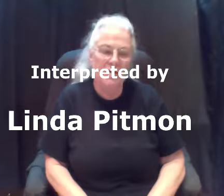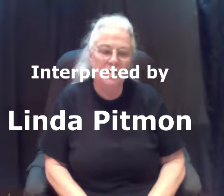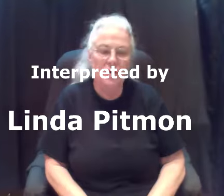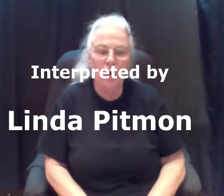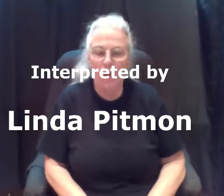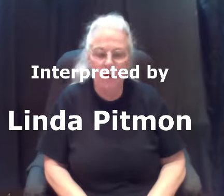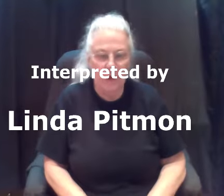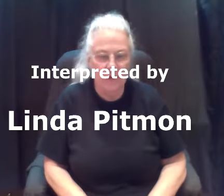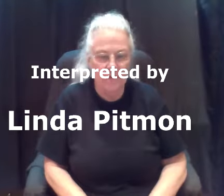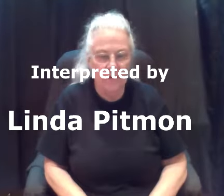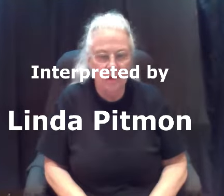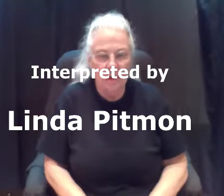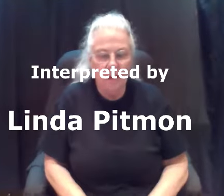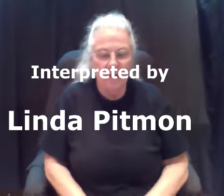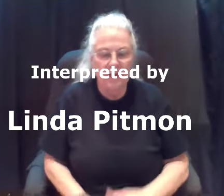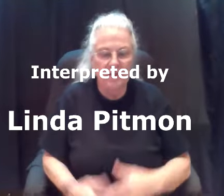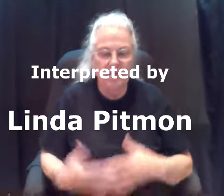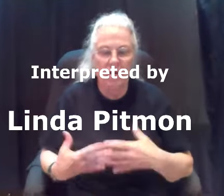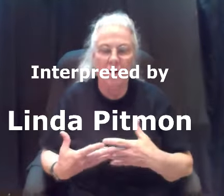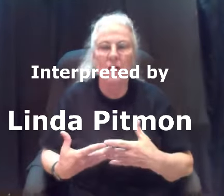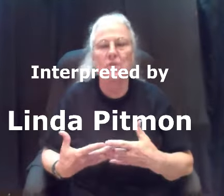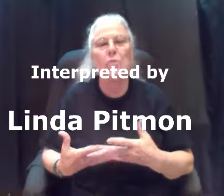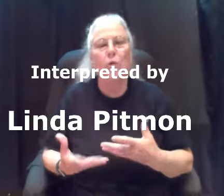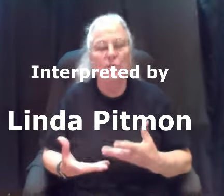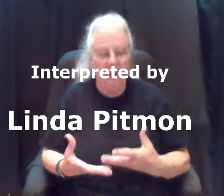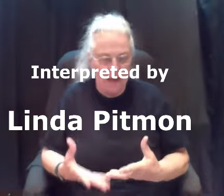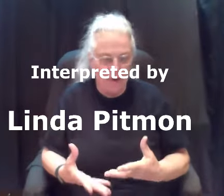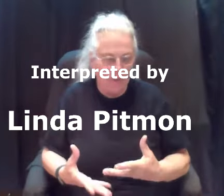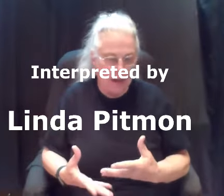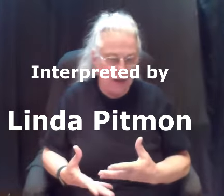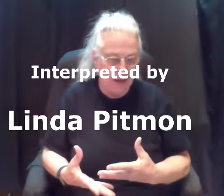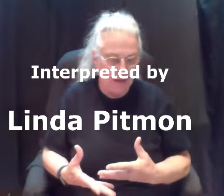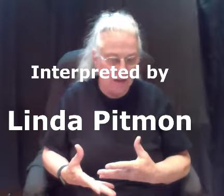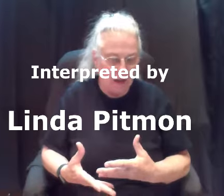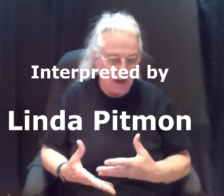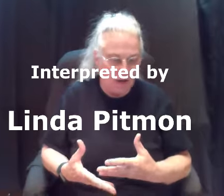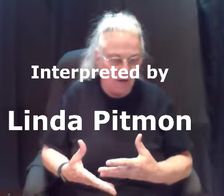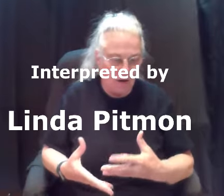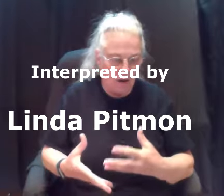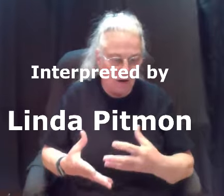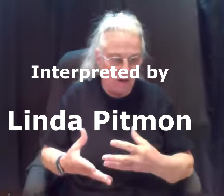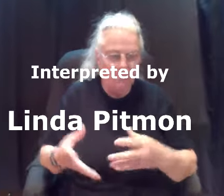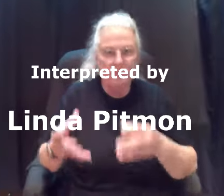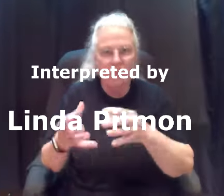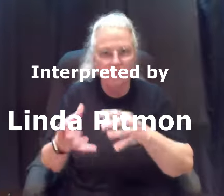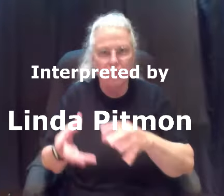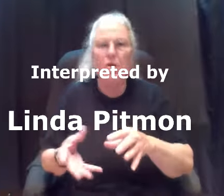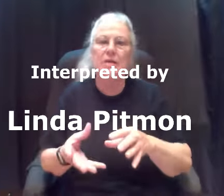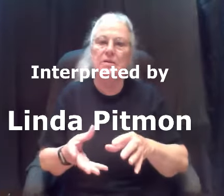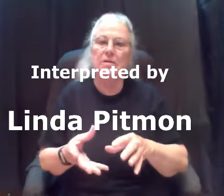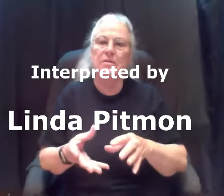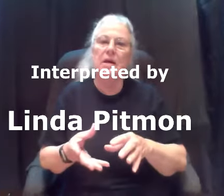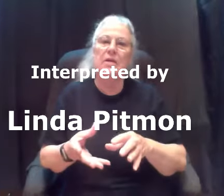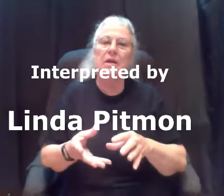Yes, Lord, yes. This song is more of an intermediate. There are some phrases that need to